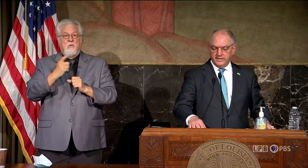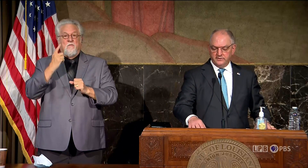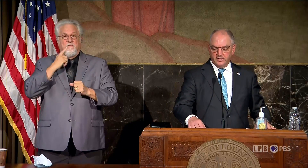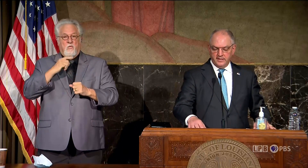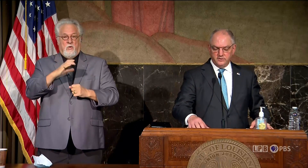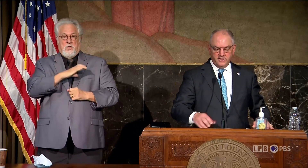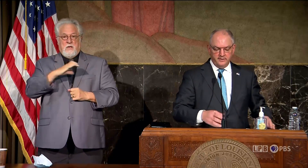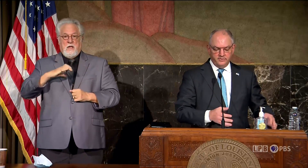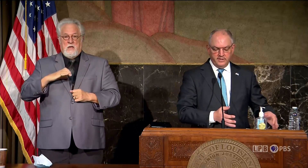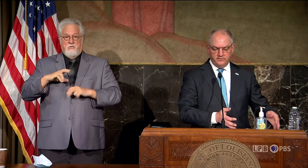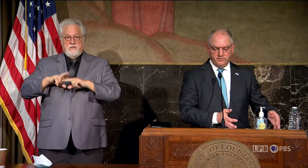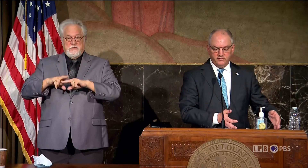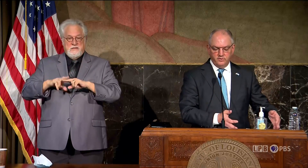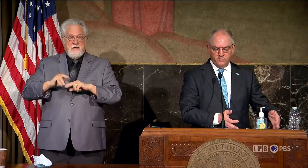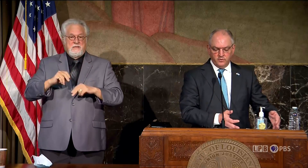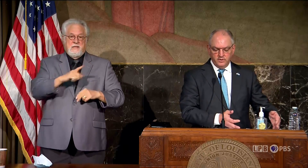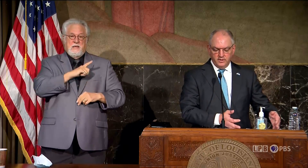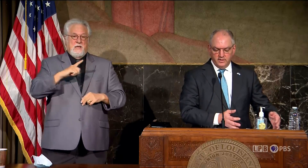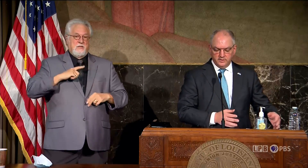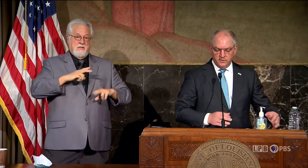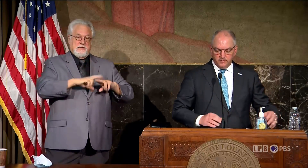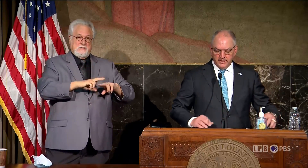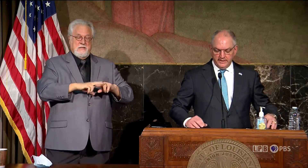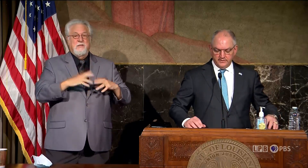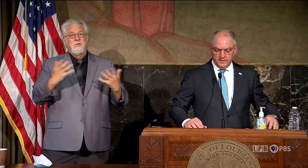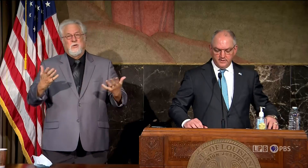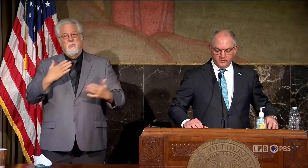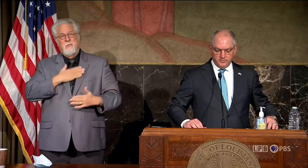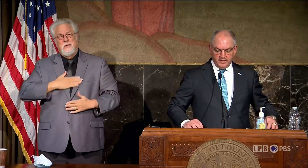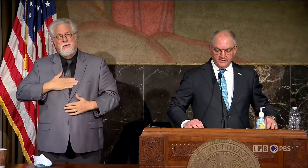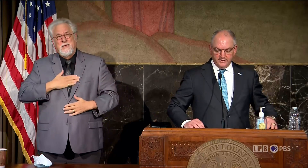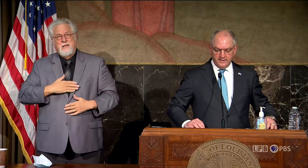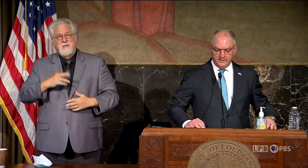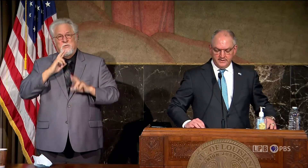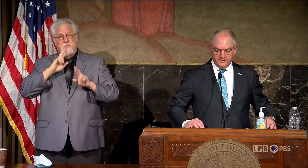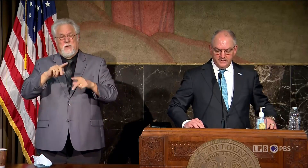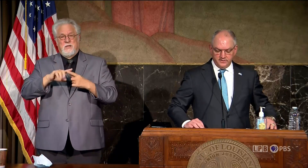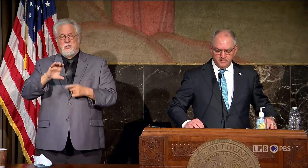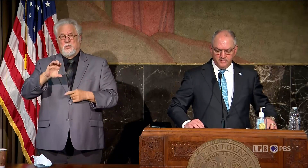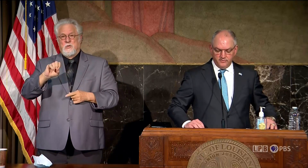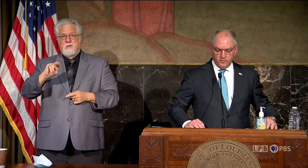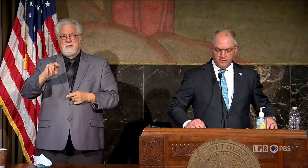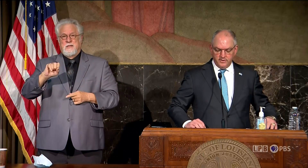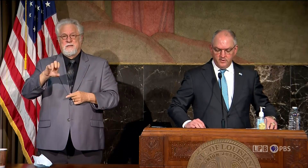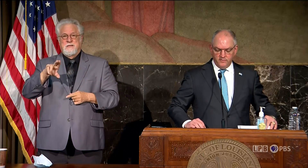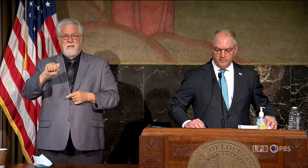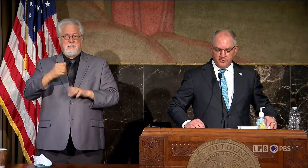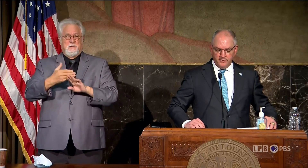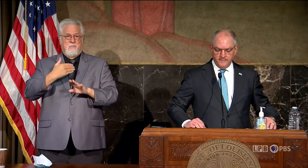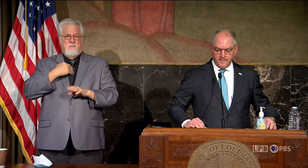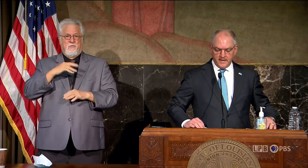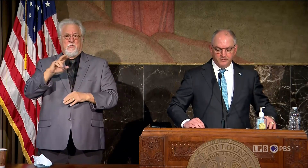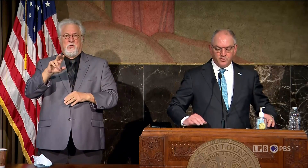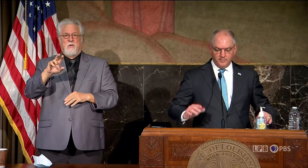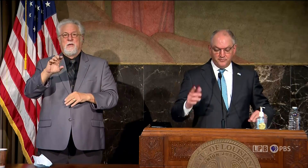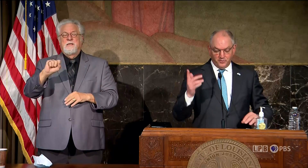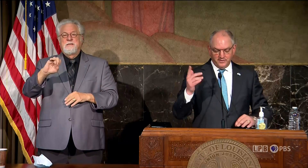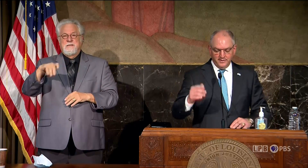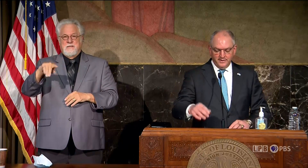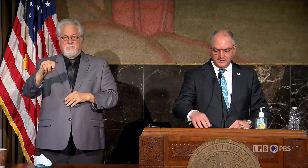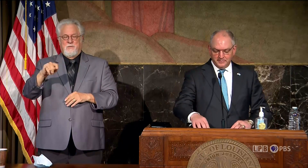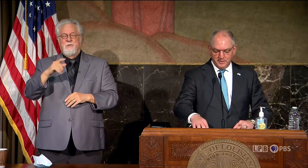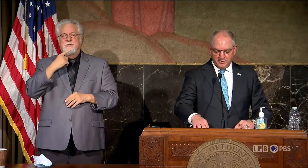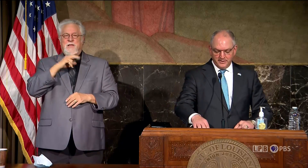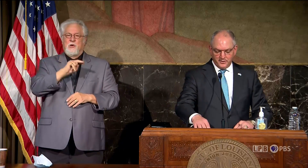congressional seats and legislative seats and so forth. So please respond to the census before